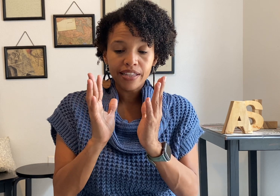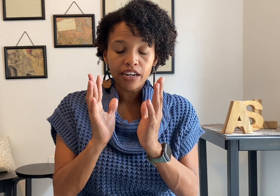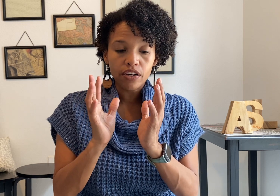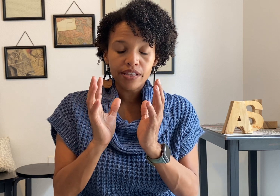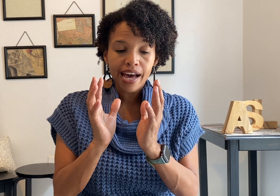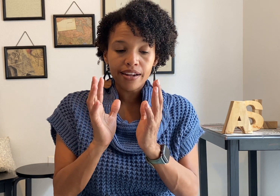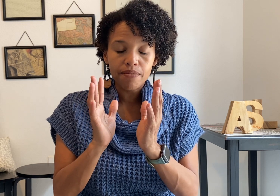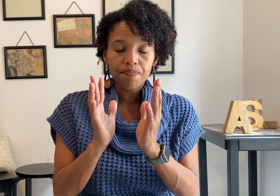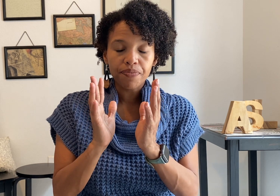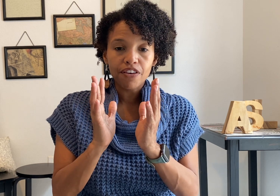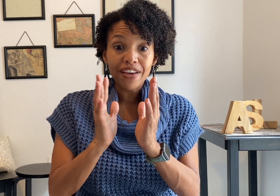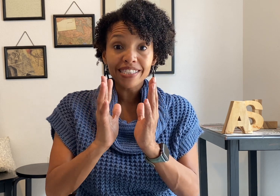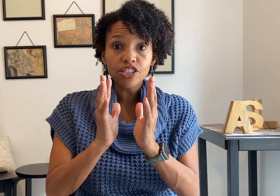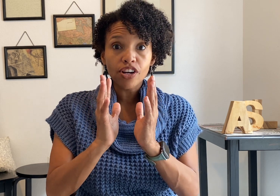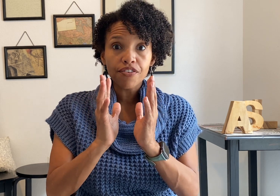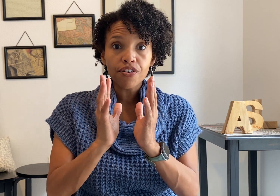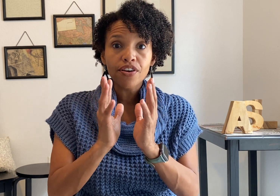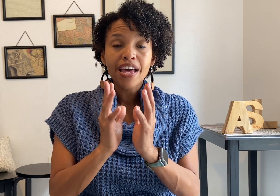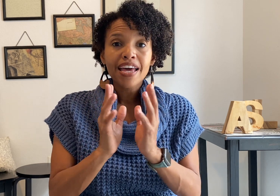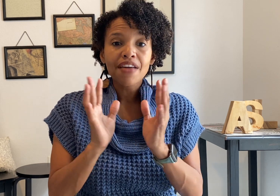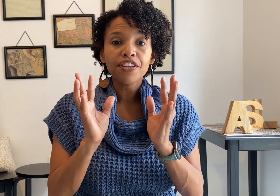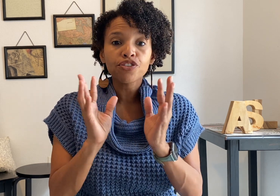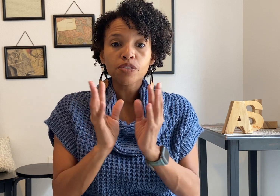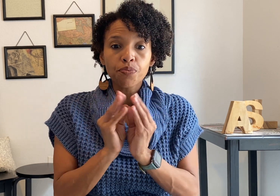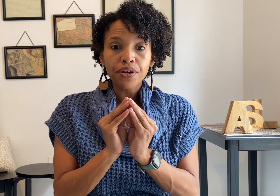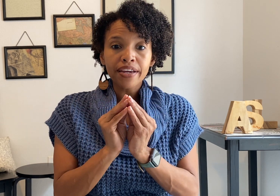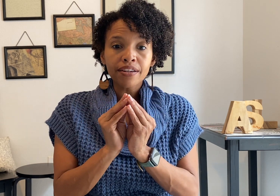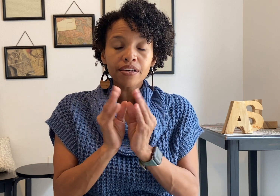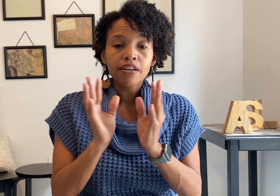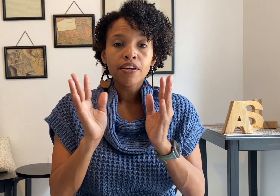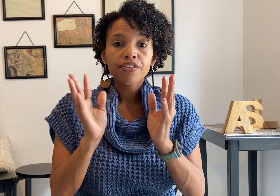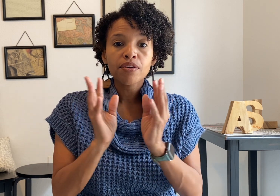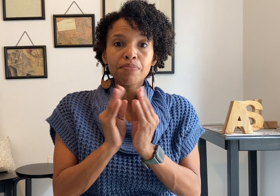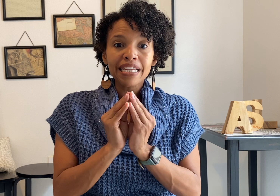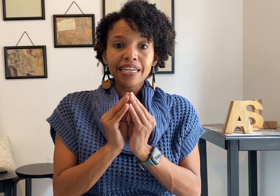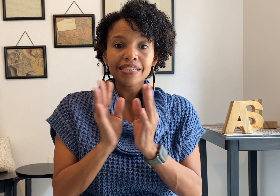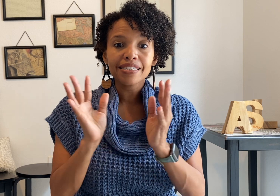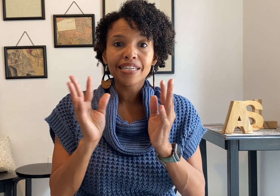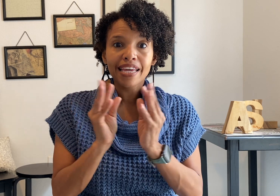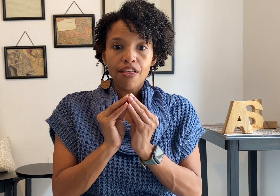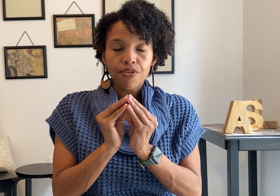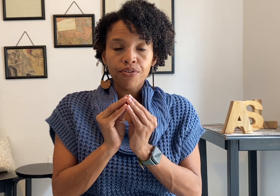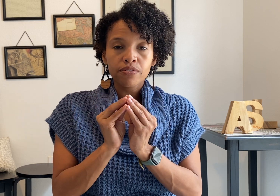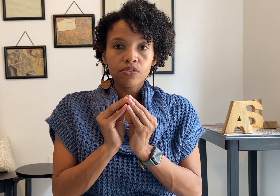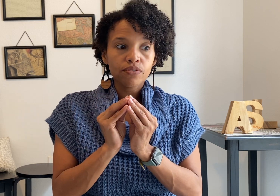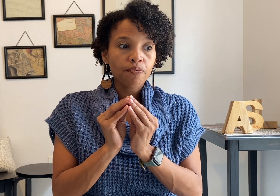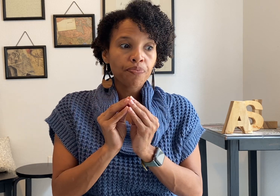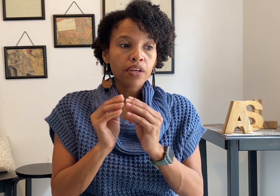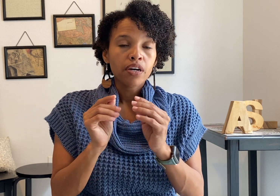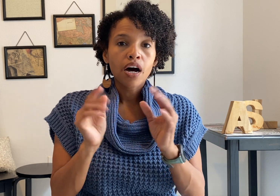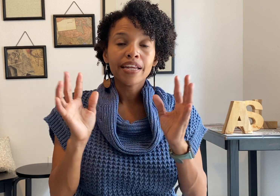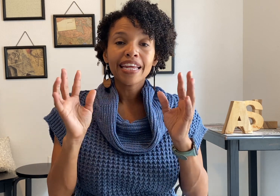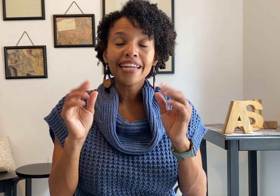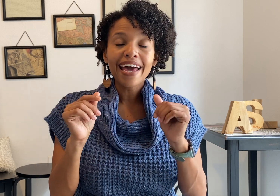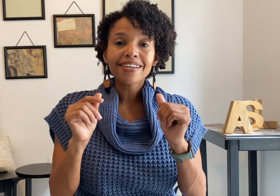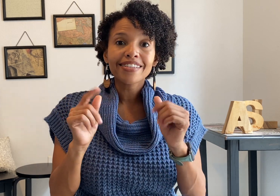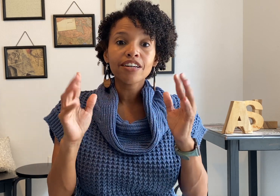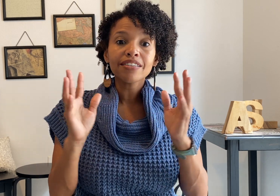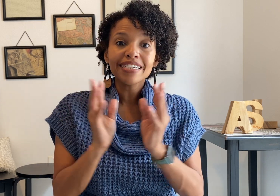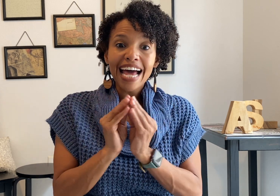that face each other, and then you just bring the meeting together. In ASL,